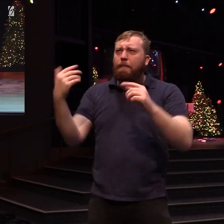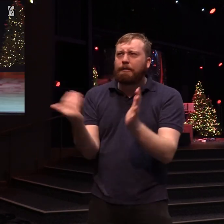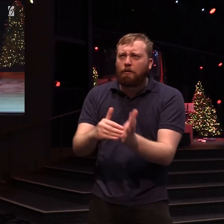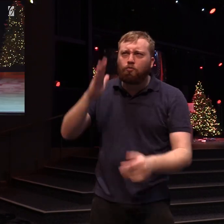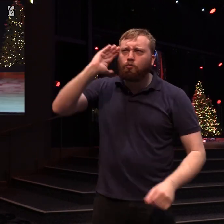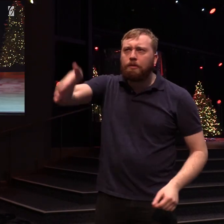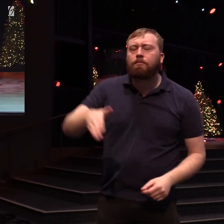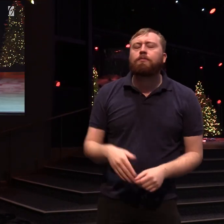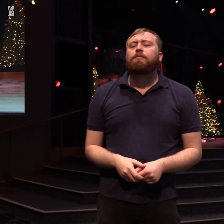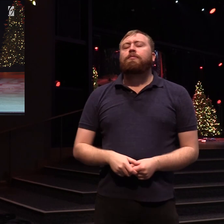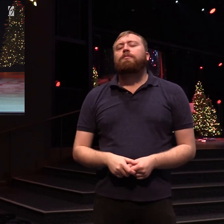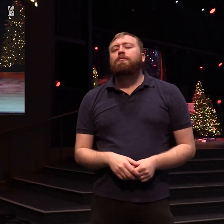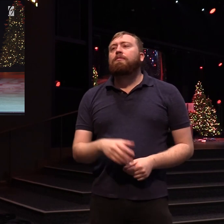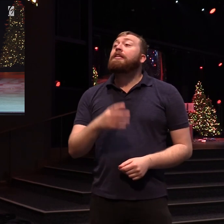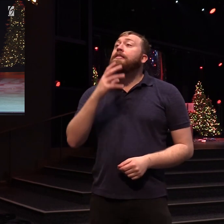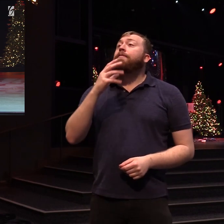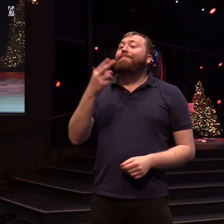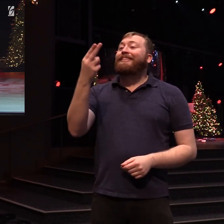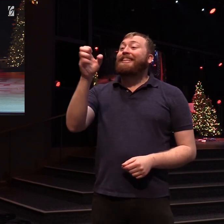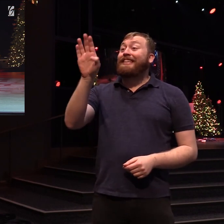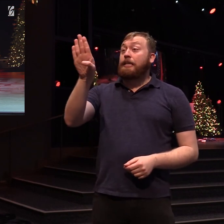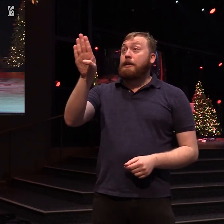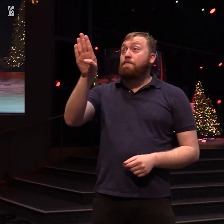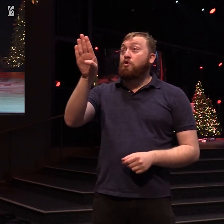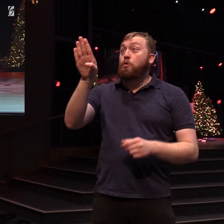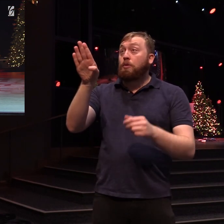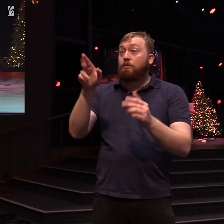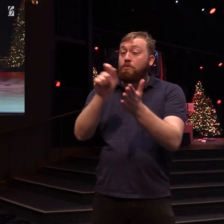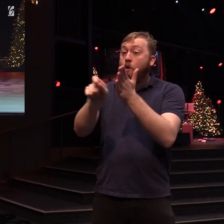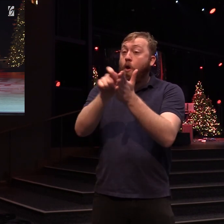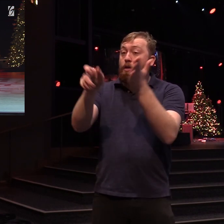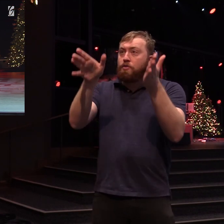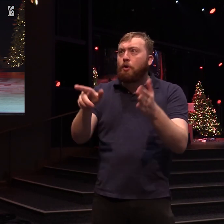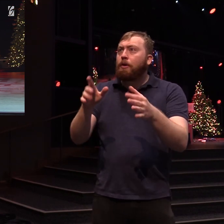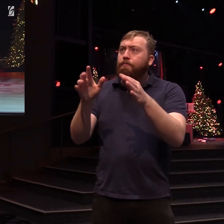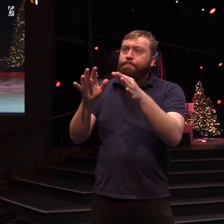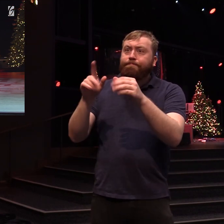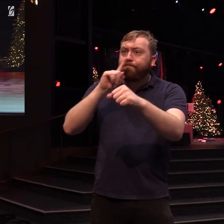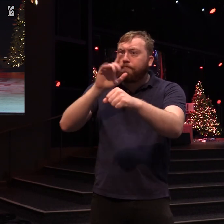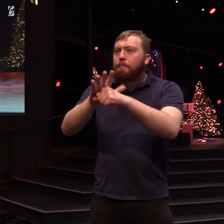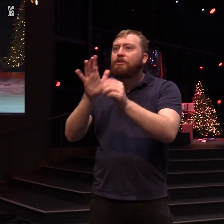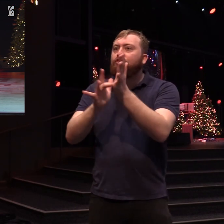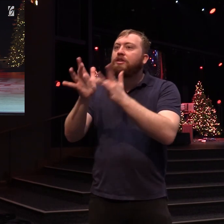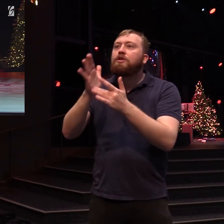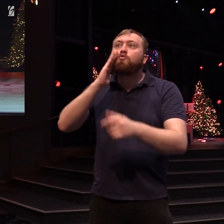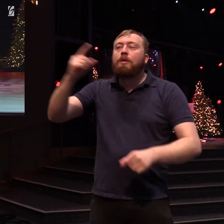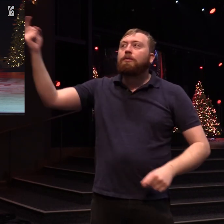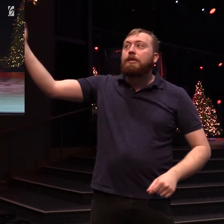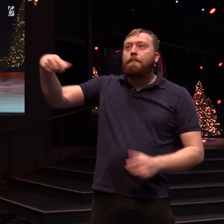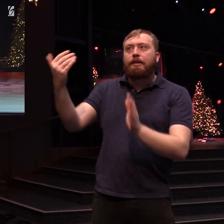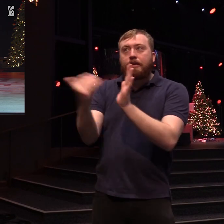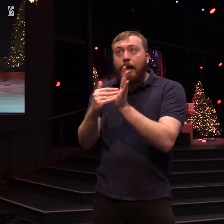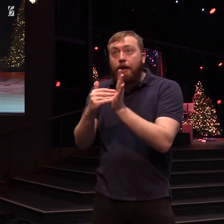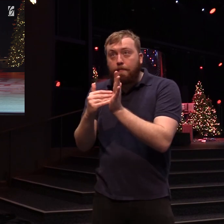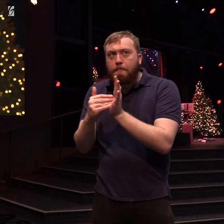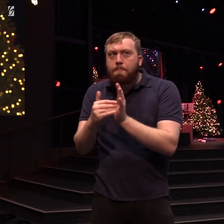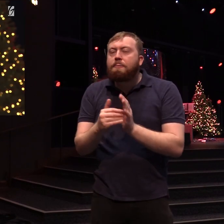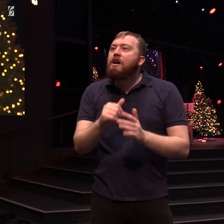The author of Hebrews declared, Christ will appear a second time, not to deal with sin, but to save those who are